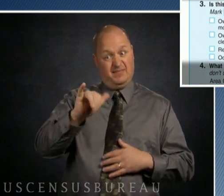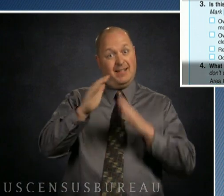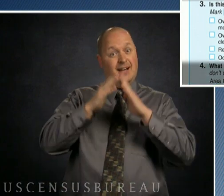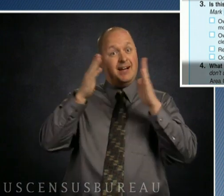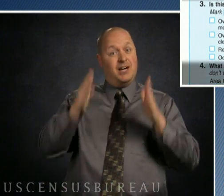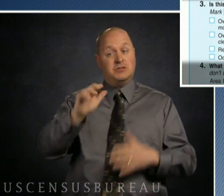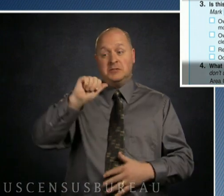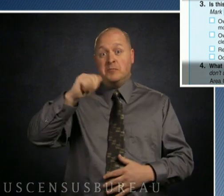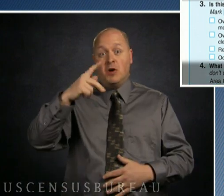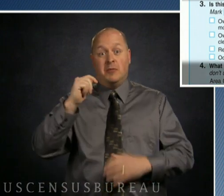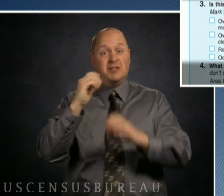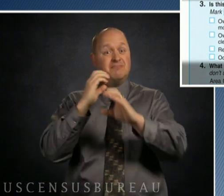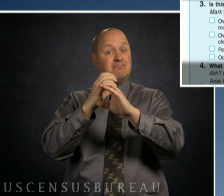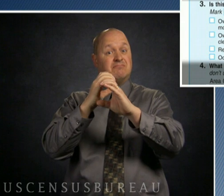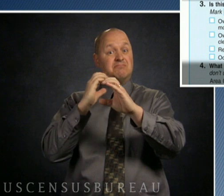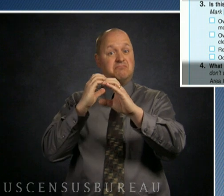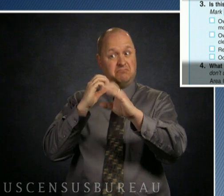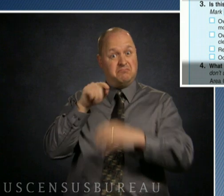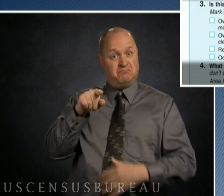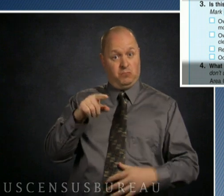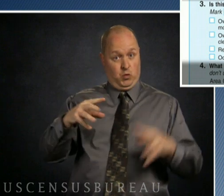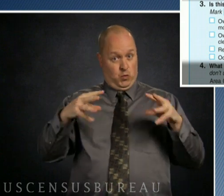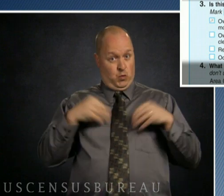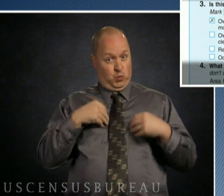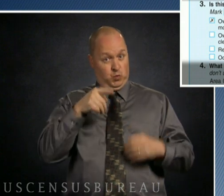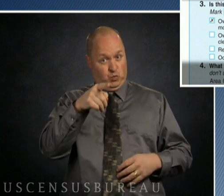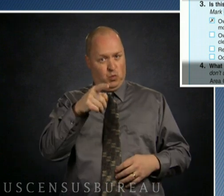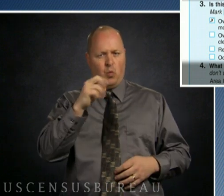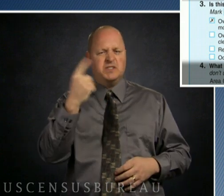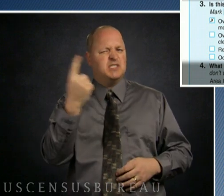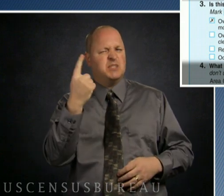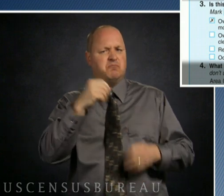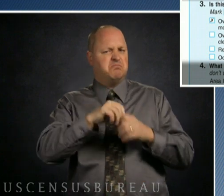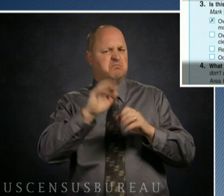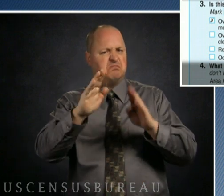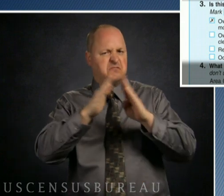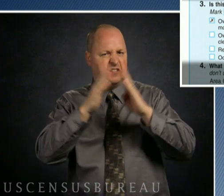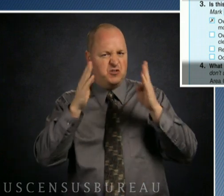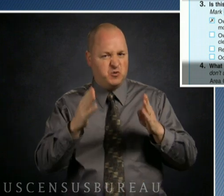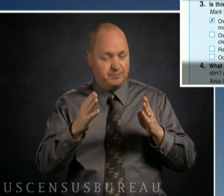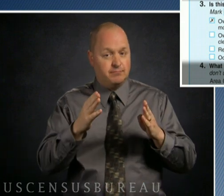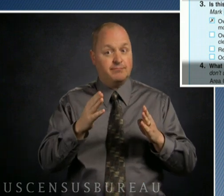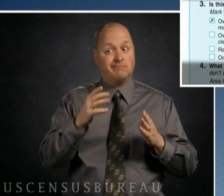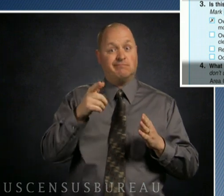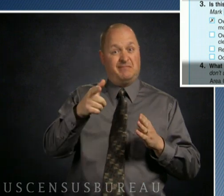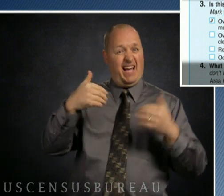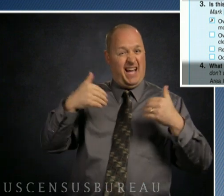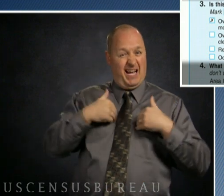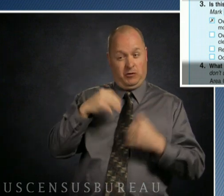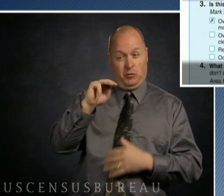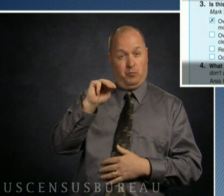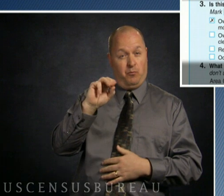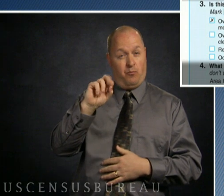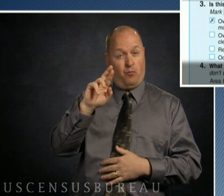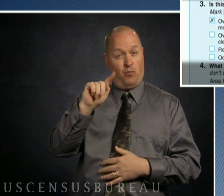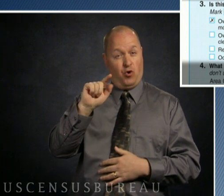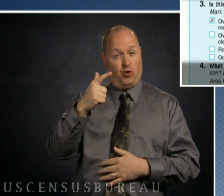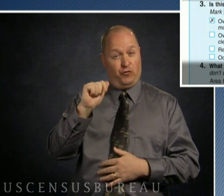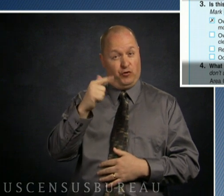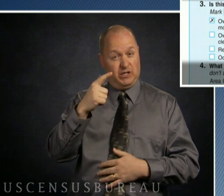Question 3 asks, is this house, apartment, or mobile home owned by you or someone in this household with a mortgage or